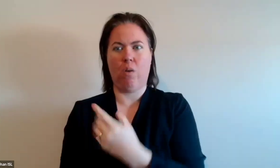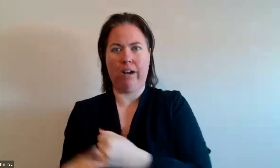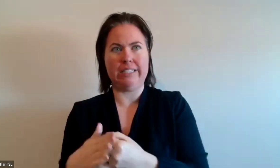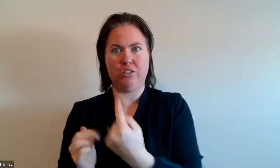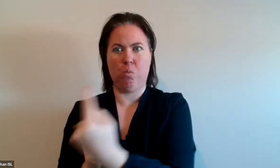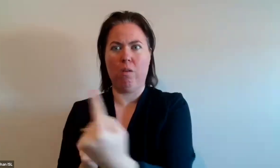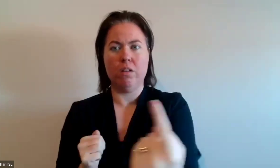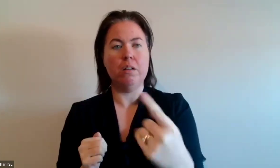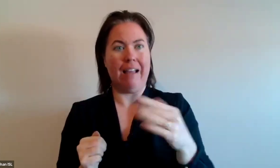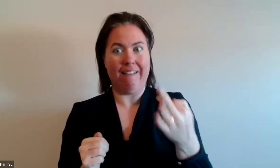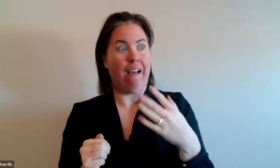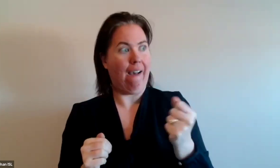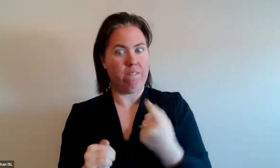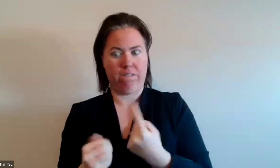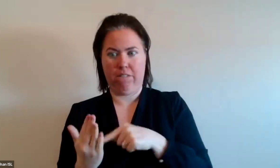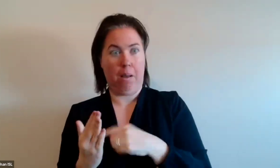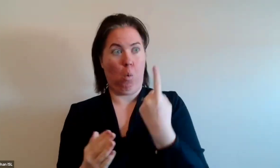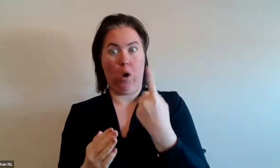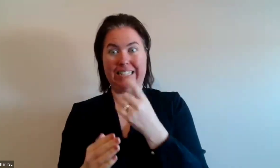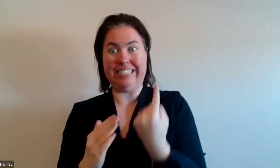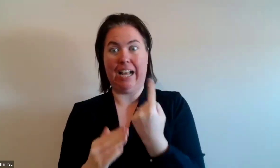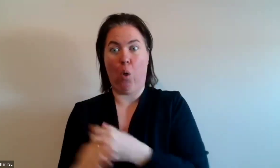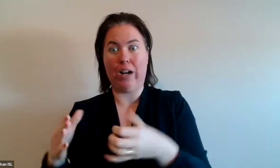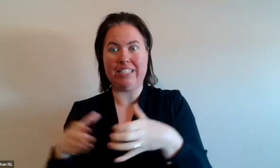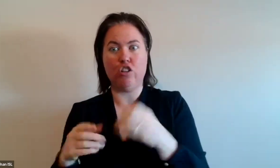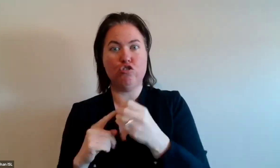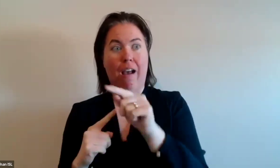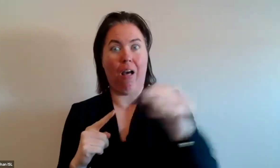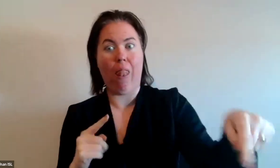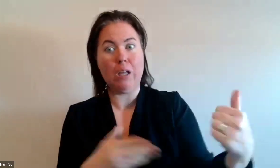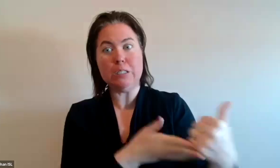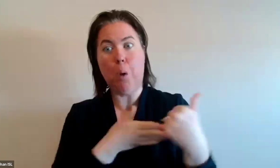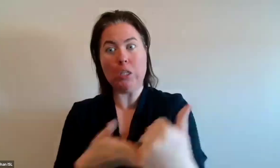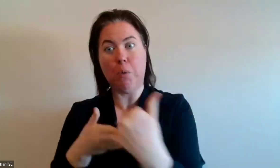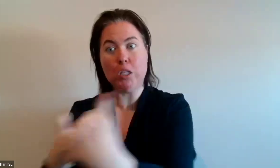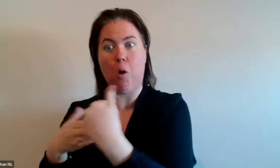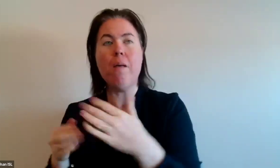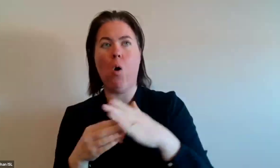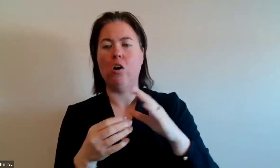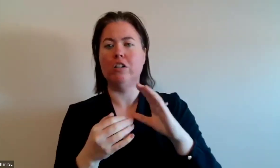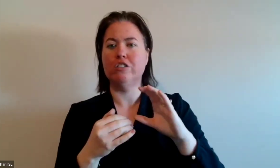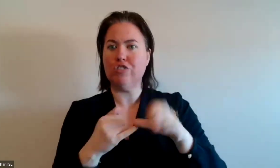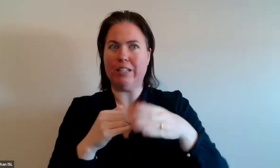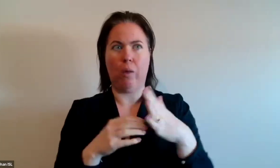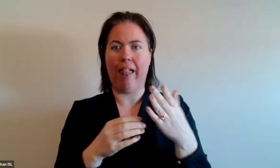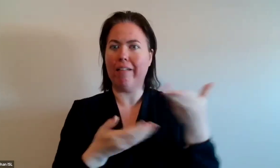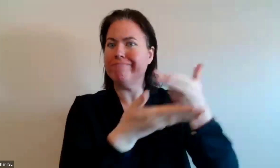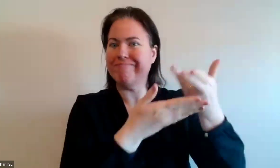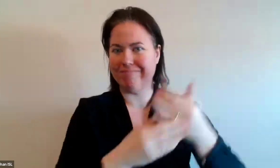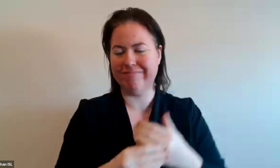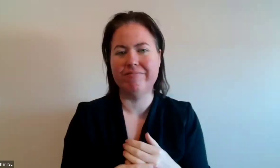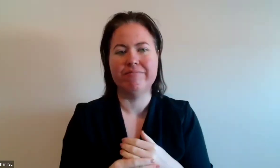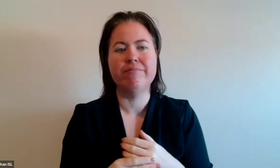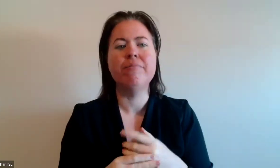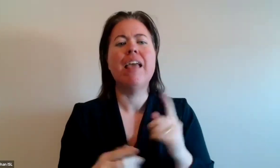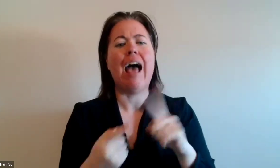organizations behind your report. And then lobby your issues in Geneva and find